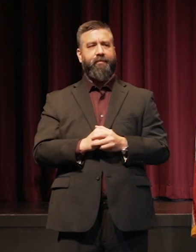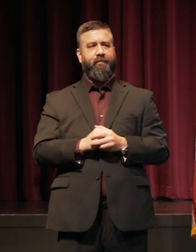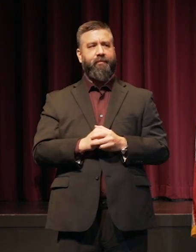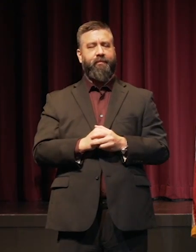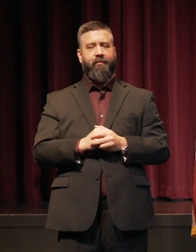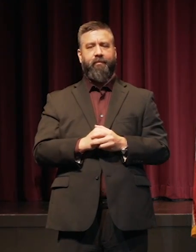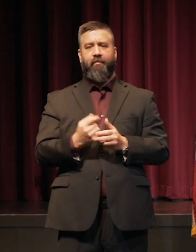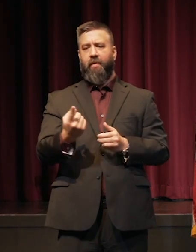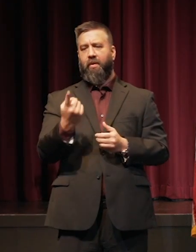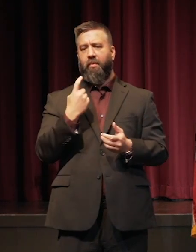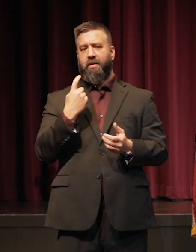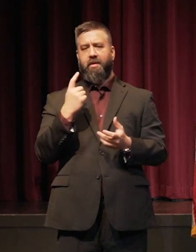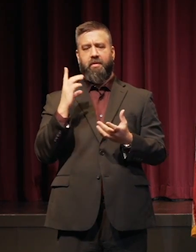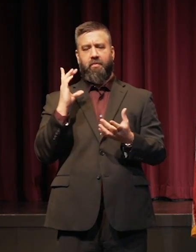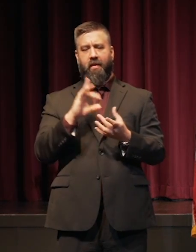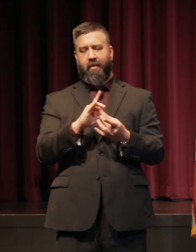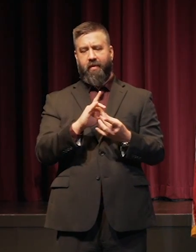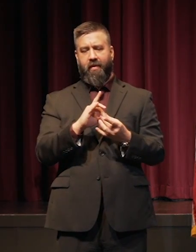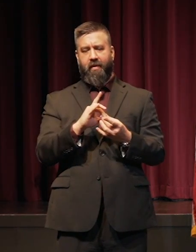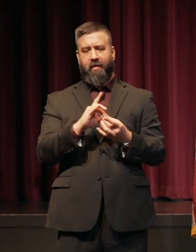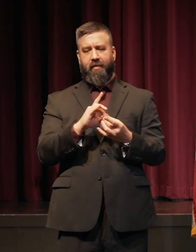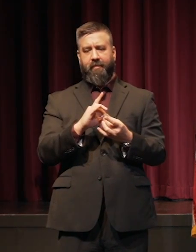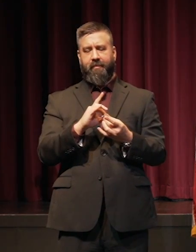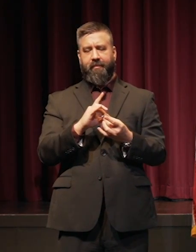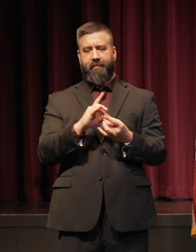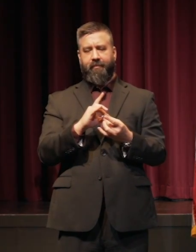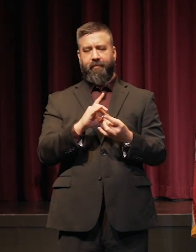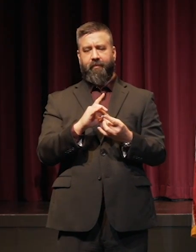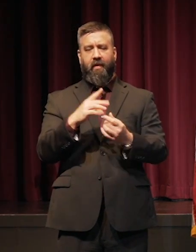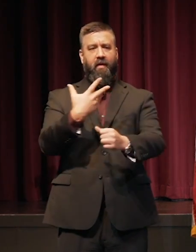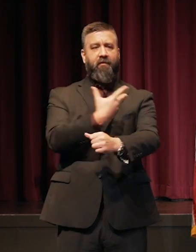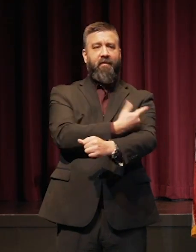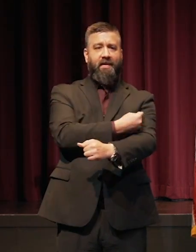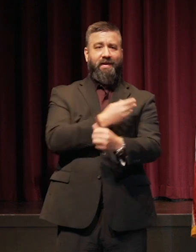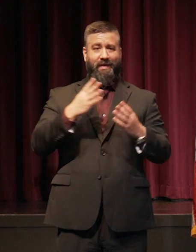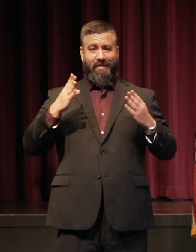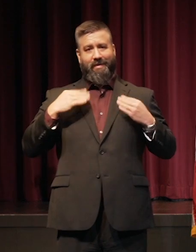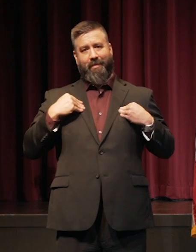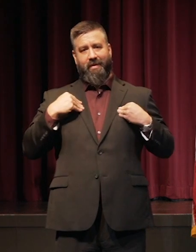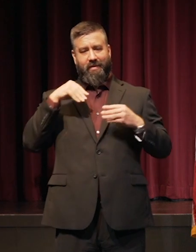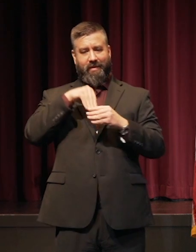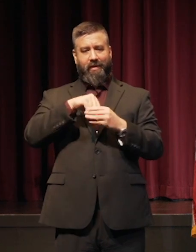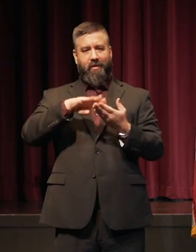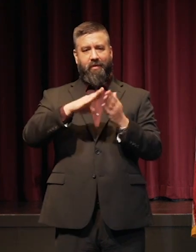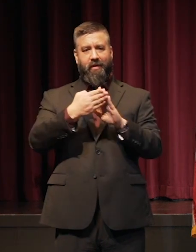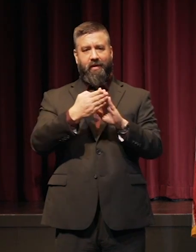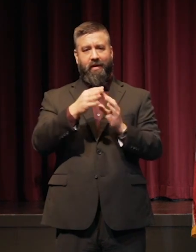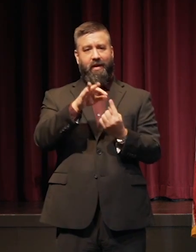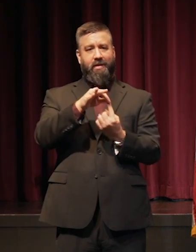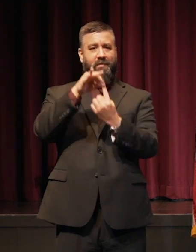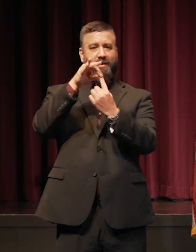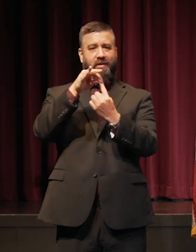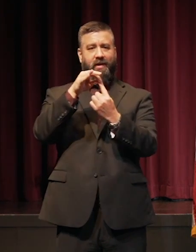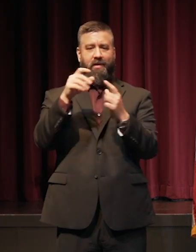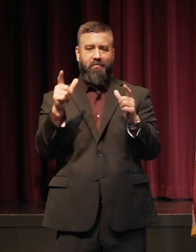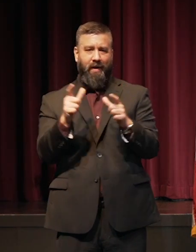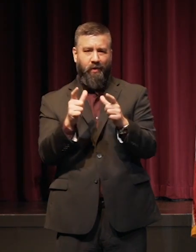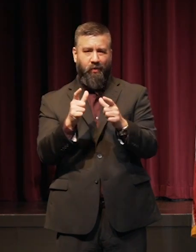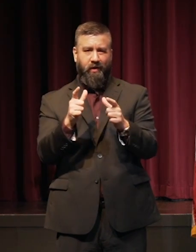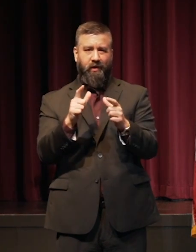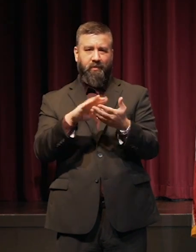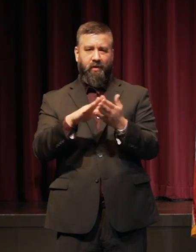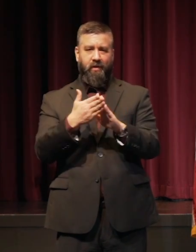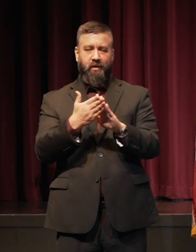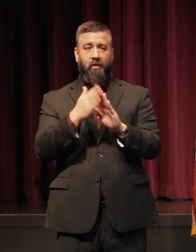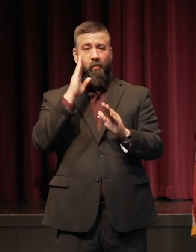Yeah, so the question is about addressing vaccine acceptance in our community, especially in minority communities, and we recognize that